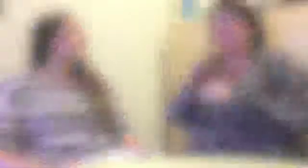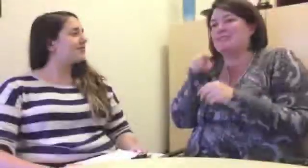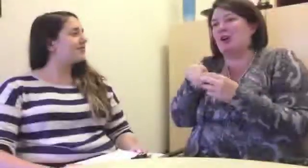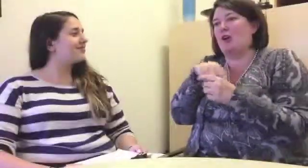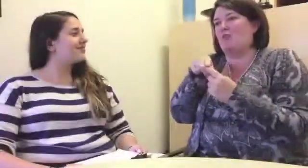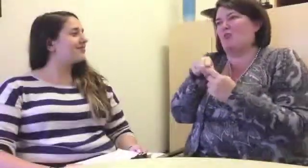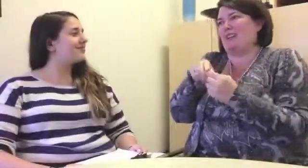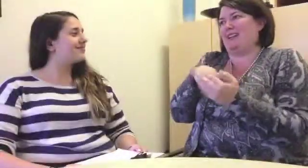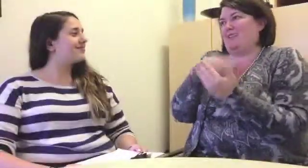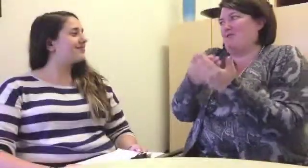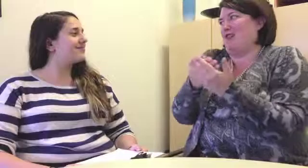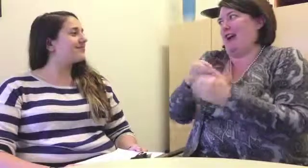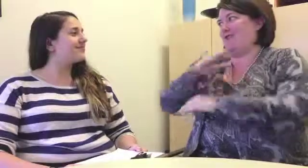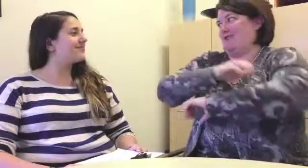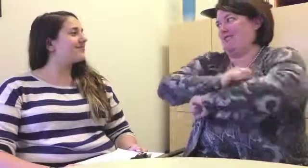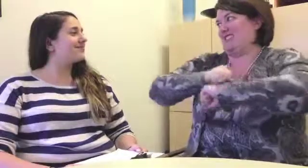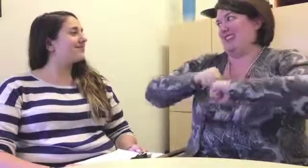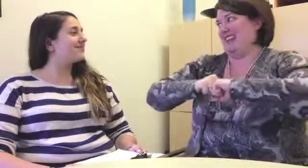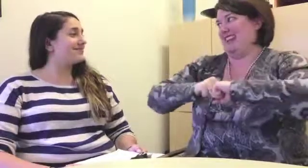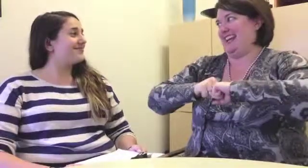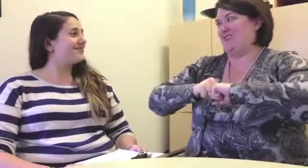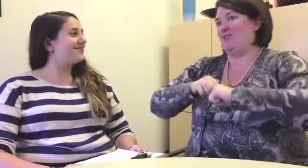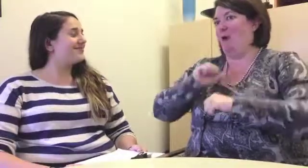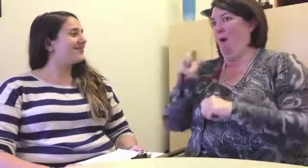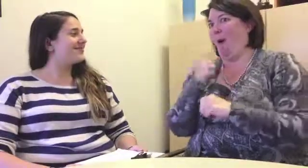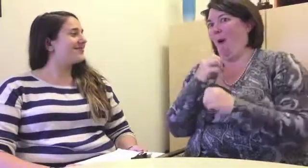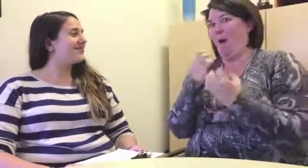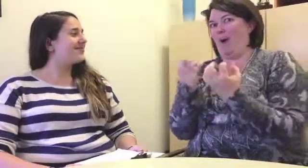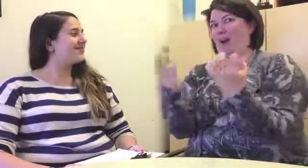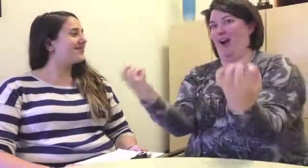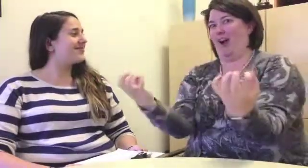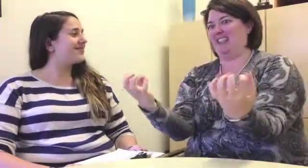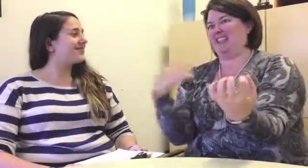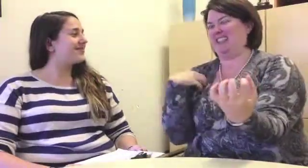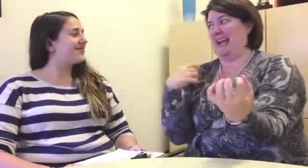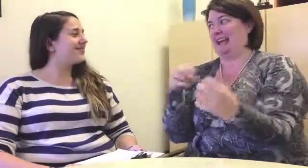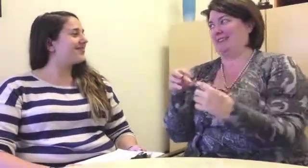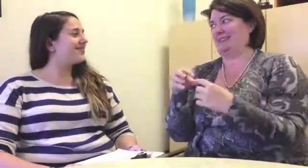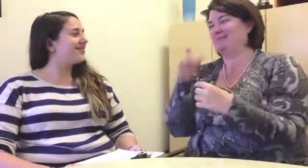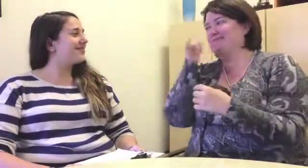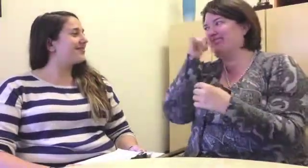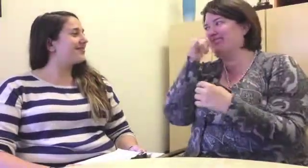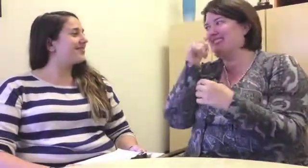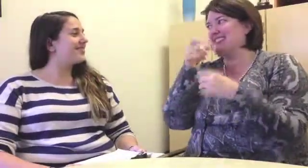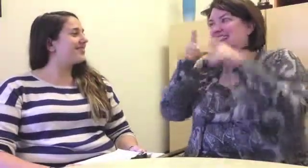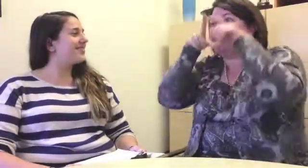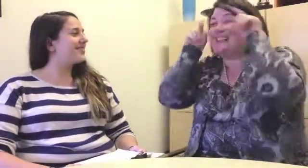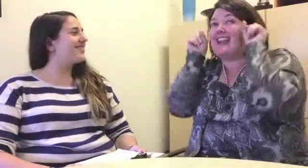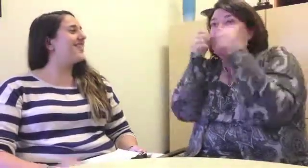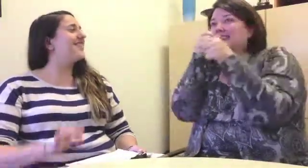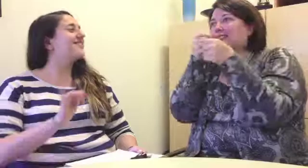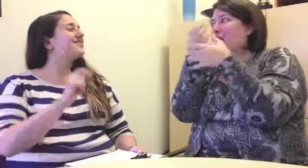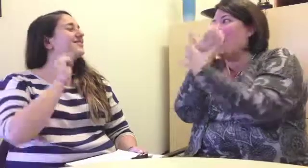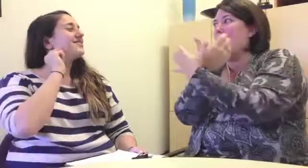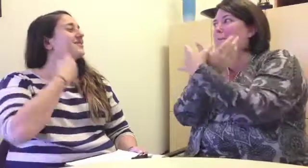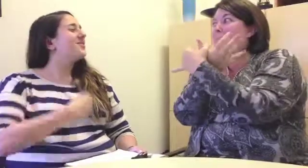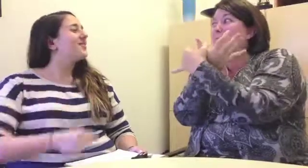because, well, we had a special surprise, actually, that I have to tell you about for Warren. We gave everyone in the audience